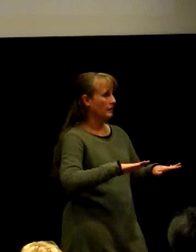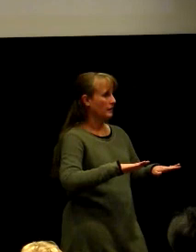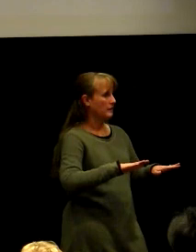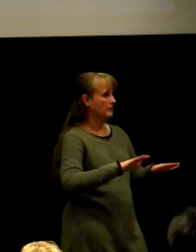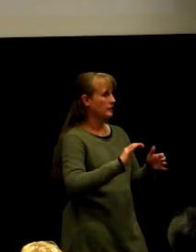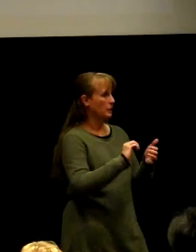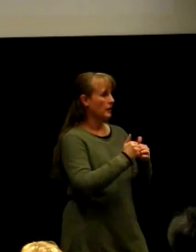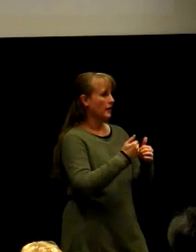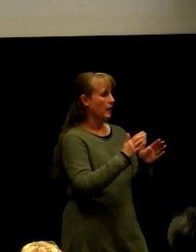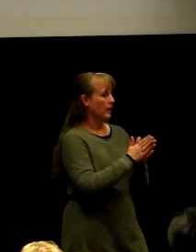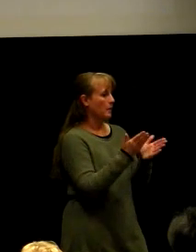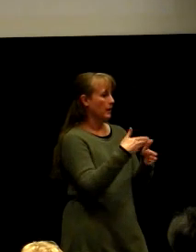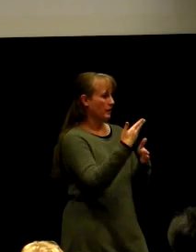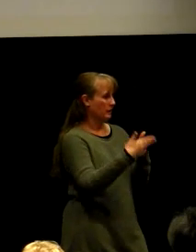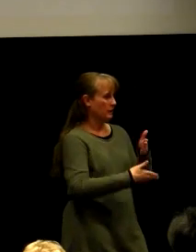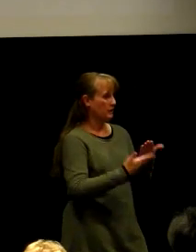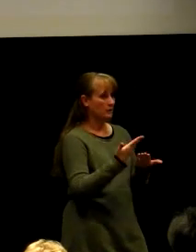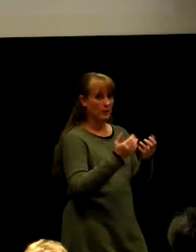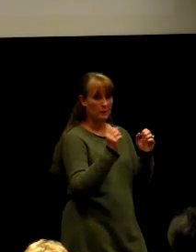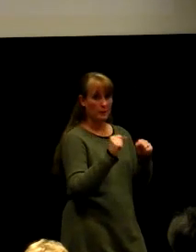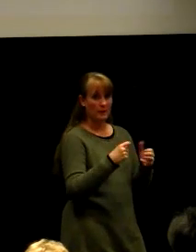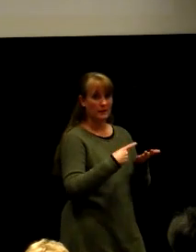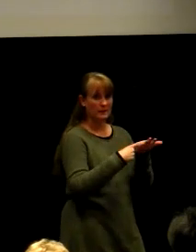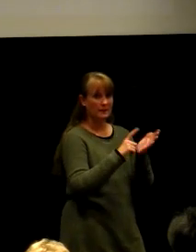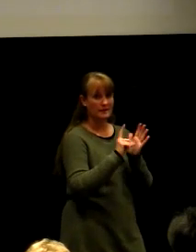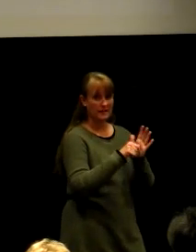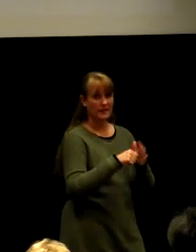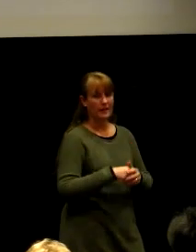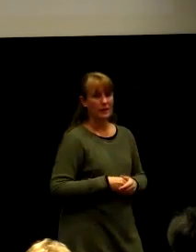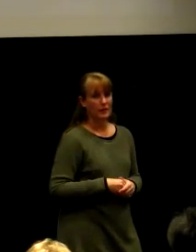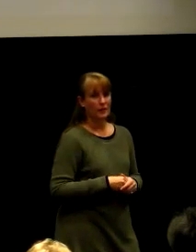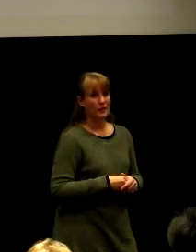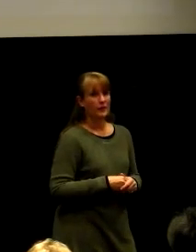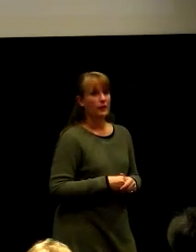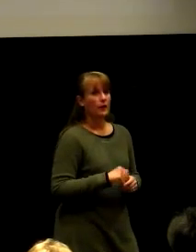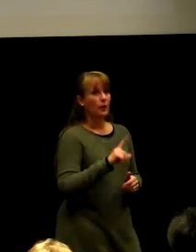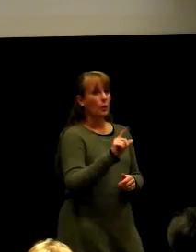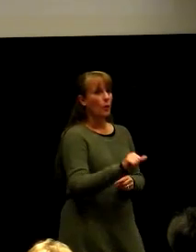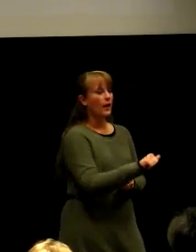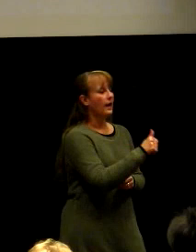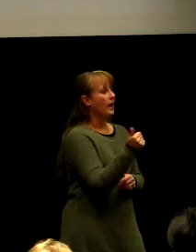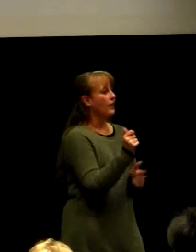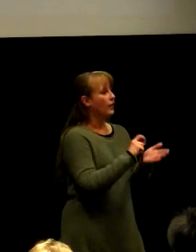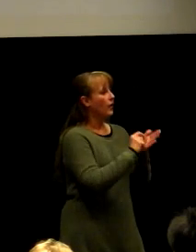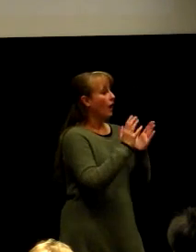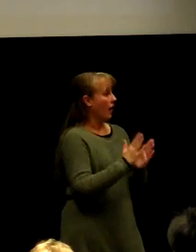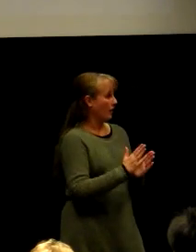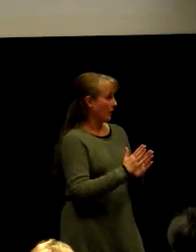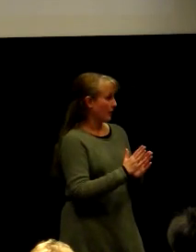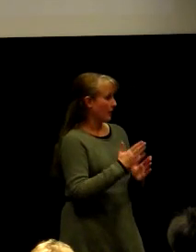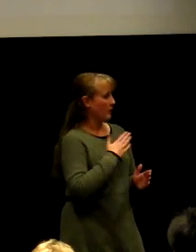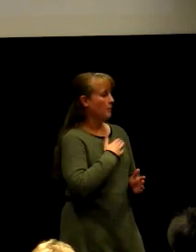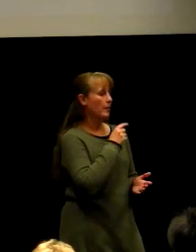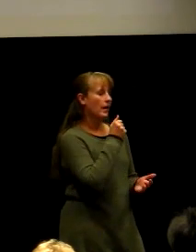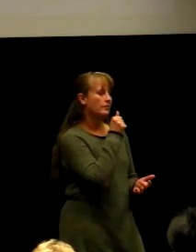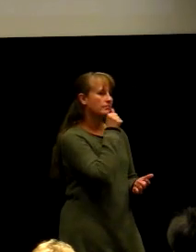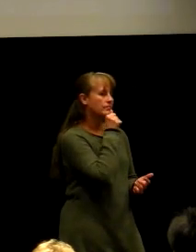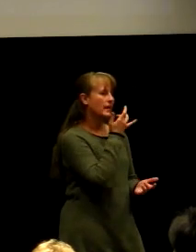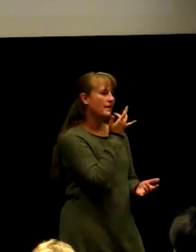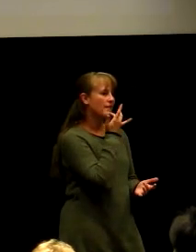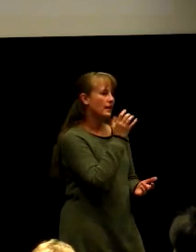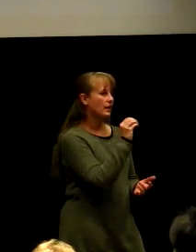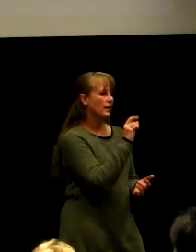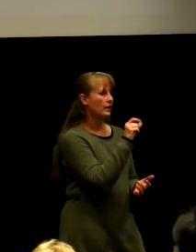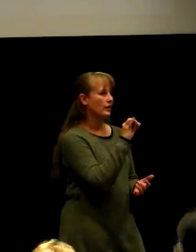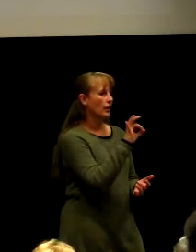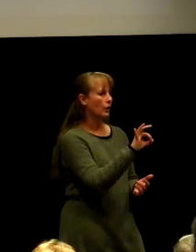novel concludes. Perhaps we can address that later. One other author I'll mention, one of my personal favorites, is